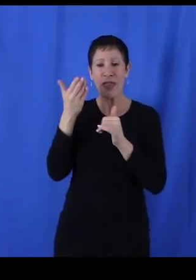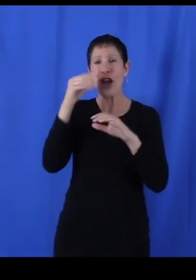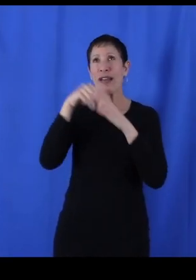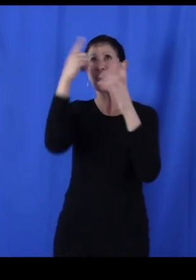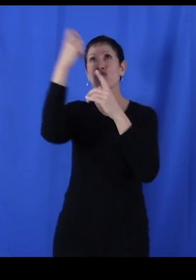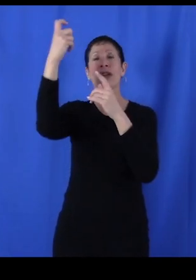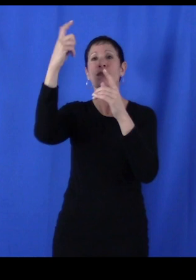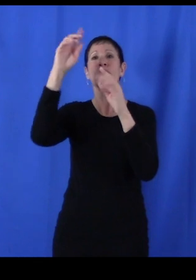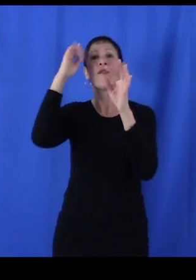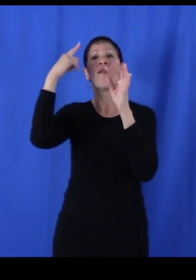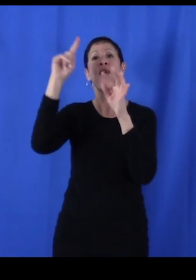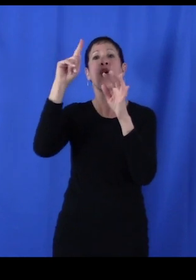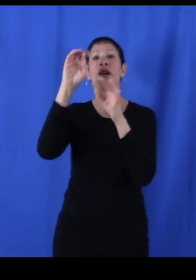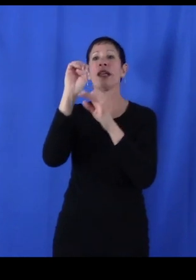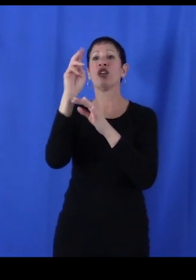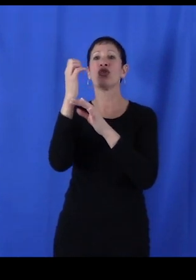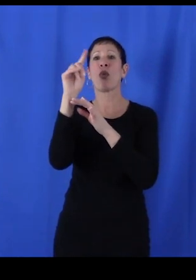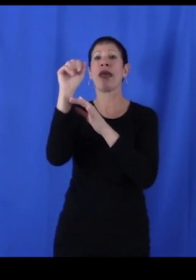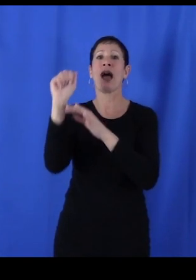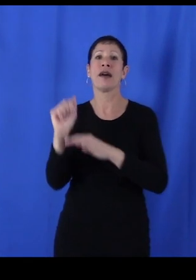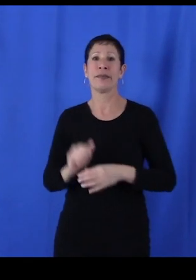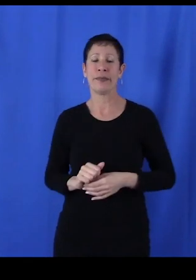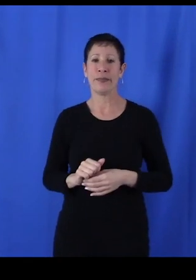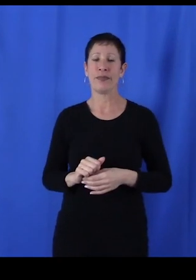in these dreams of utopia.